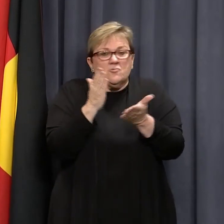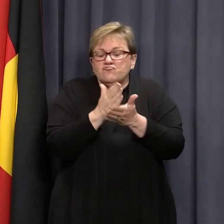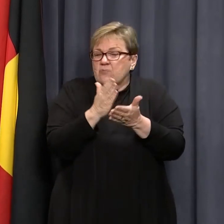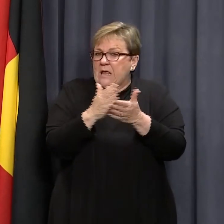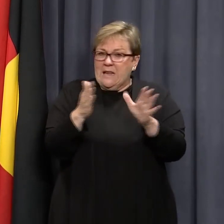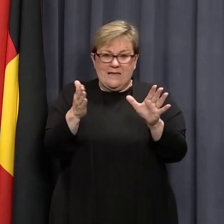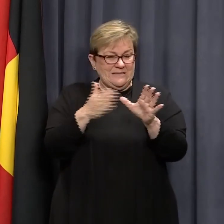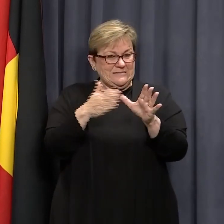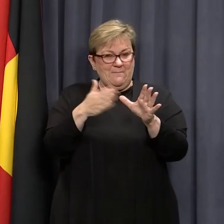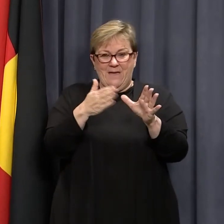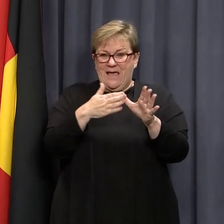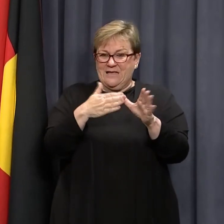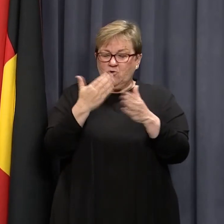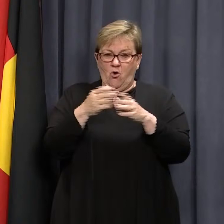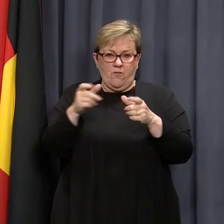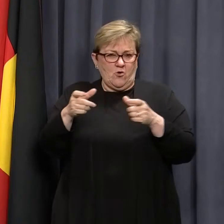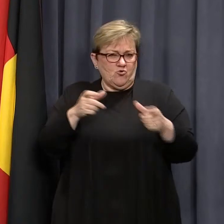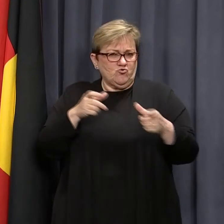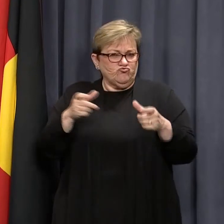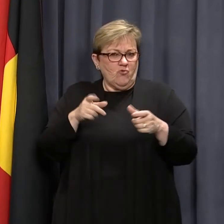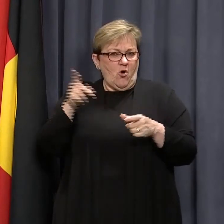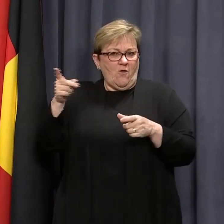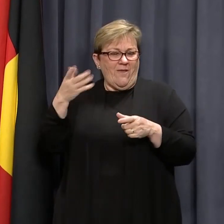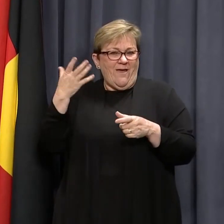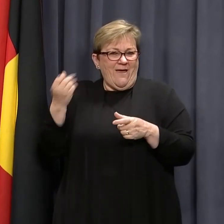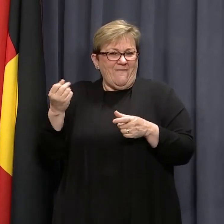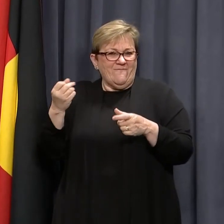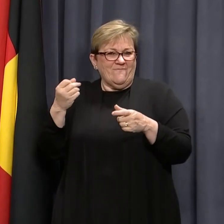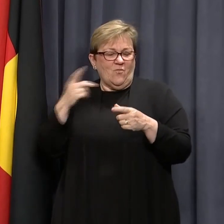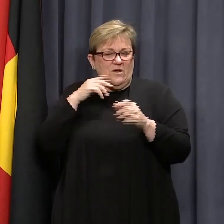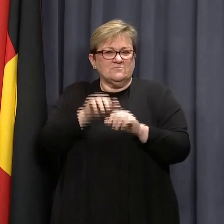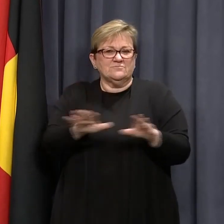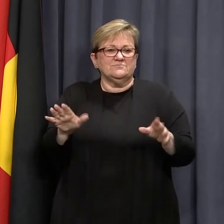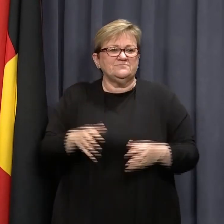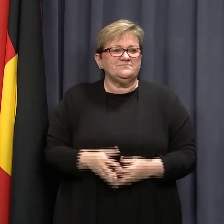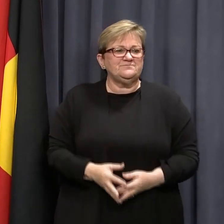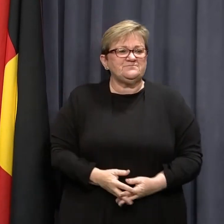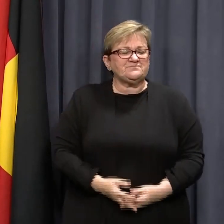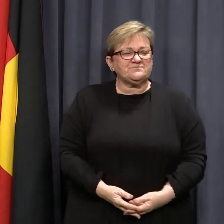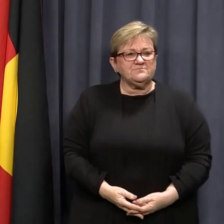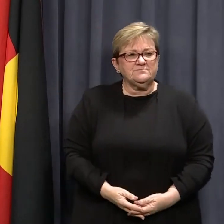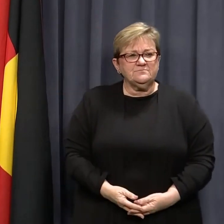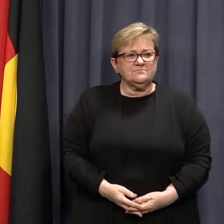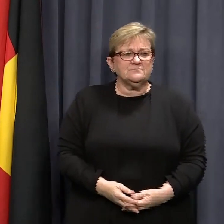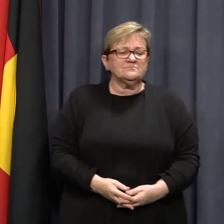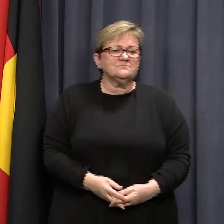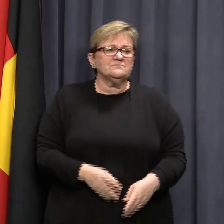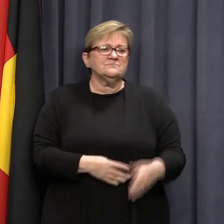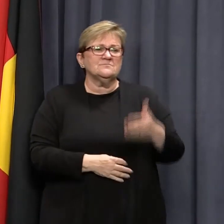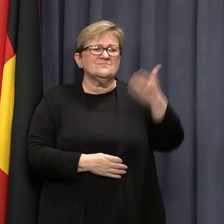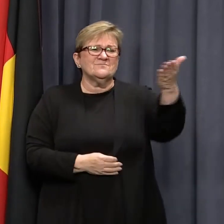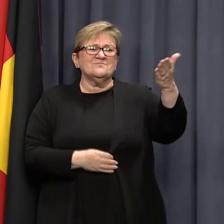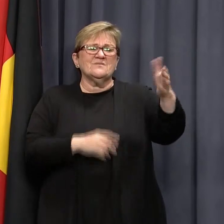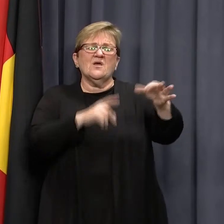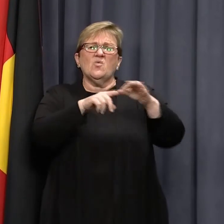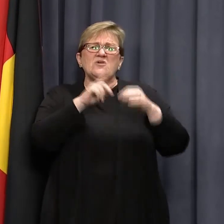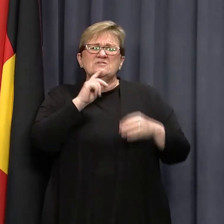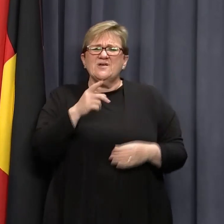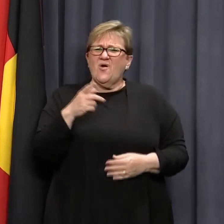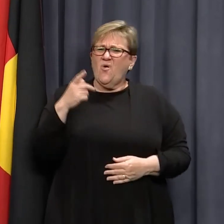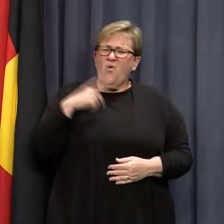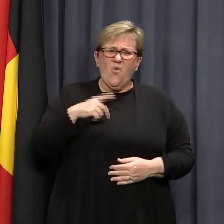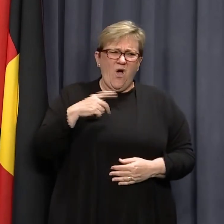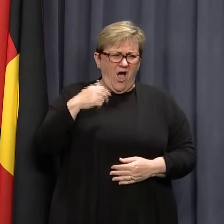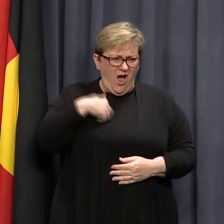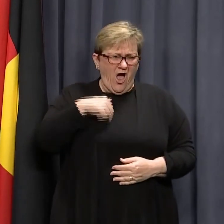again, depend on the controls that they manage to get over the outbreak. What would you say to people who say, well, why shouldn't